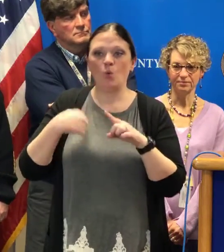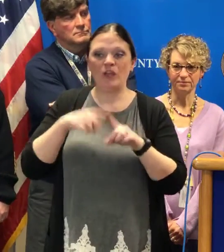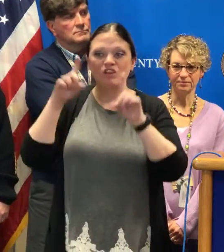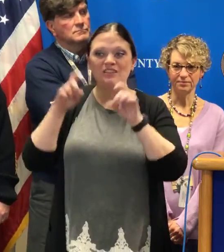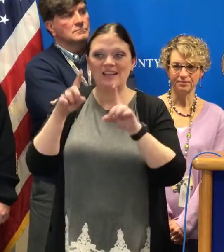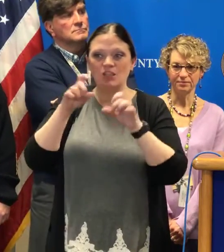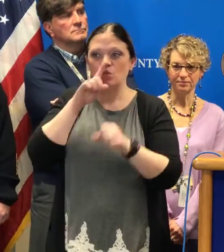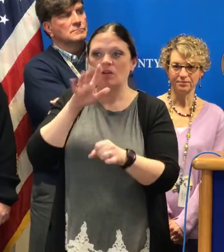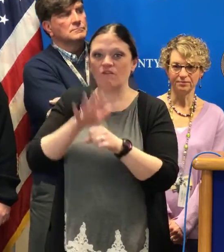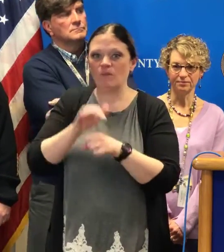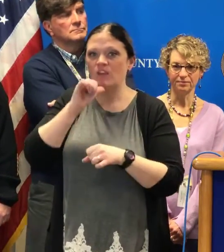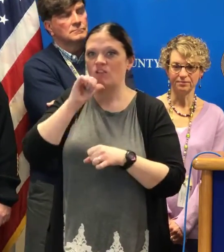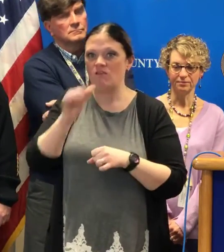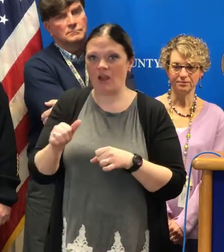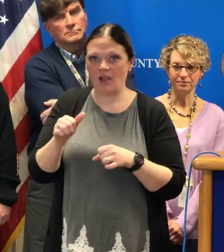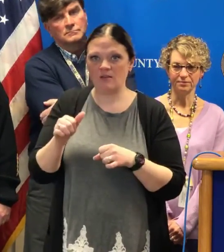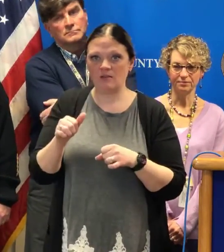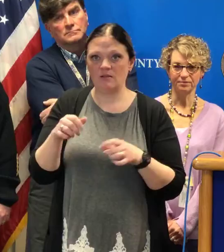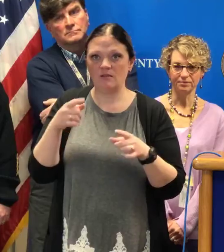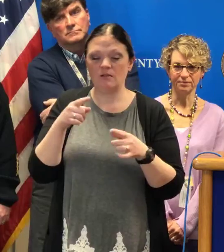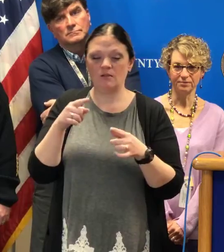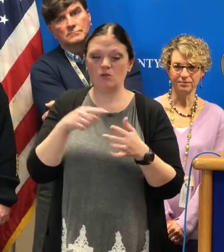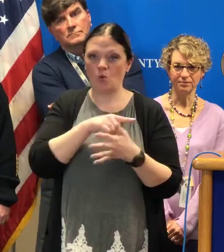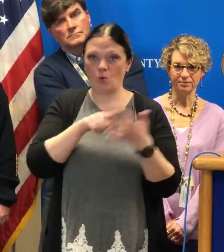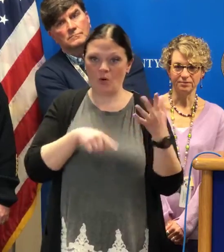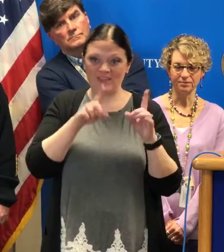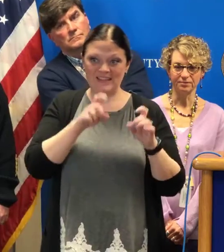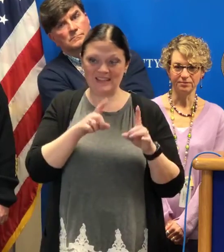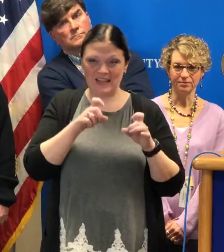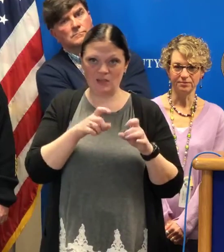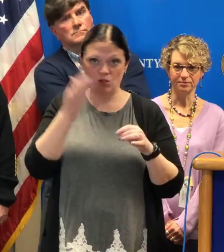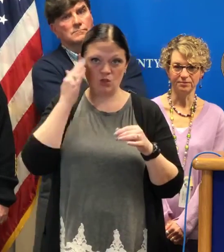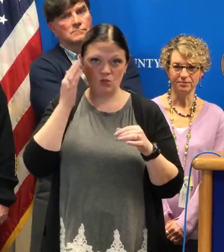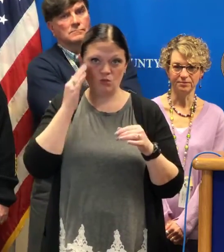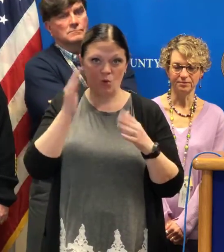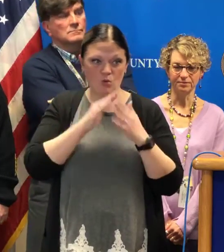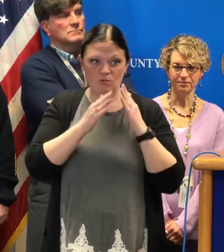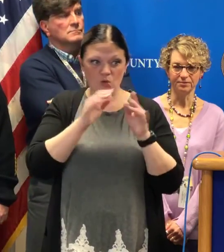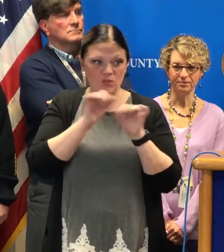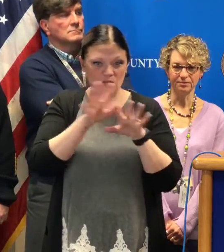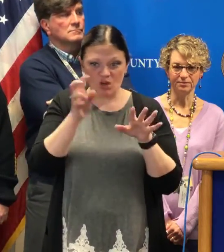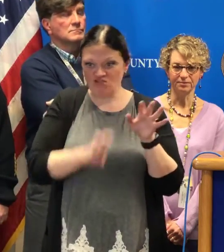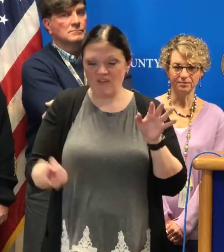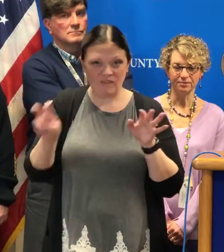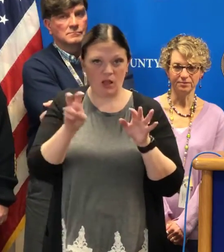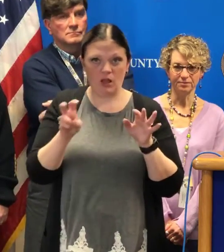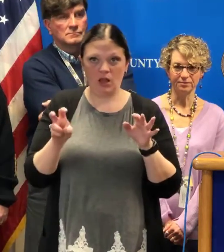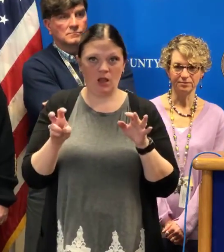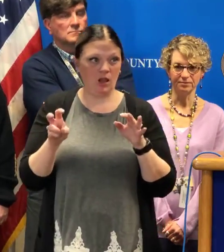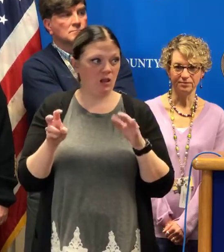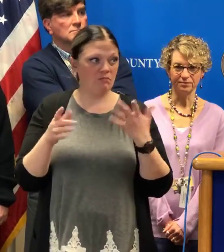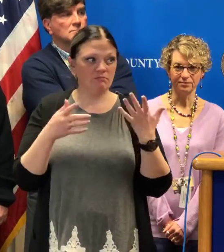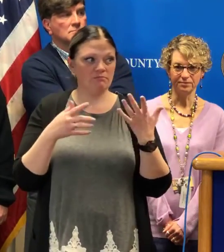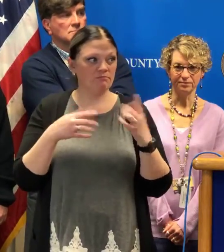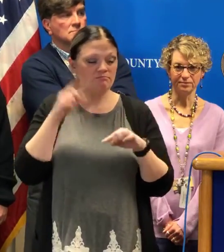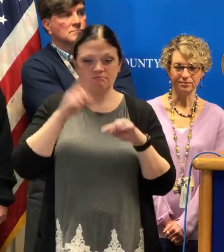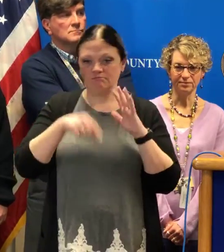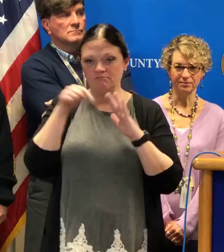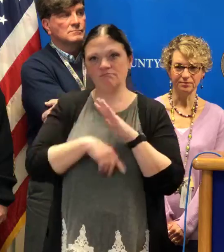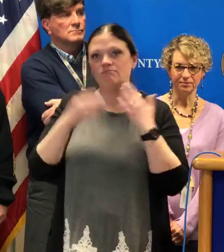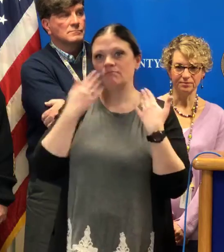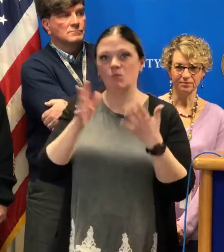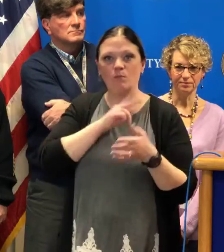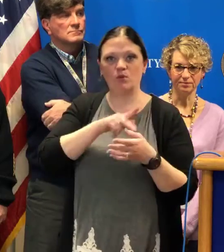confirm they are not. And in those cases that are being tested, do we know whether they were spread, community spread, travel? I can't go into them, and I don't